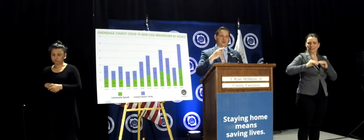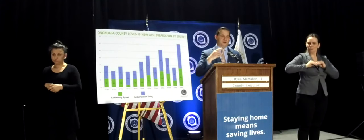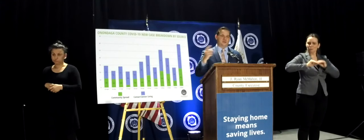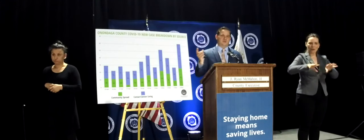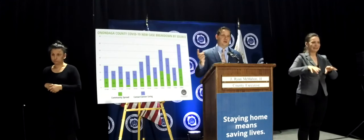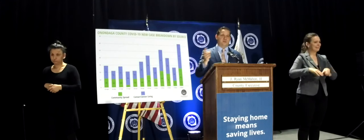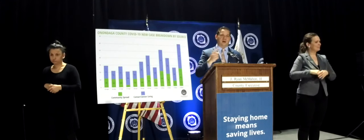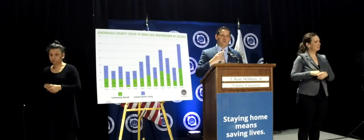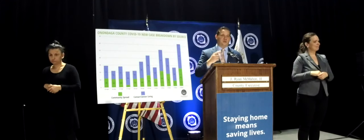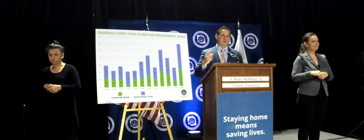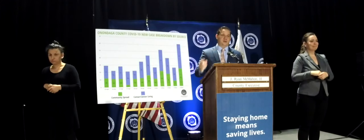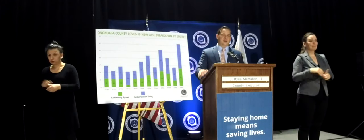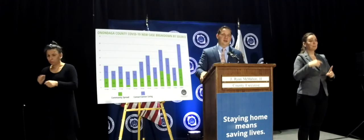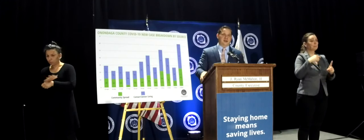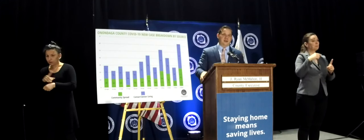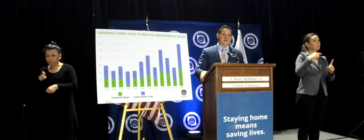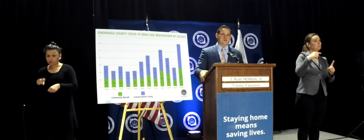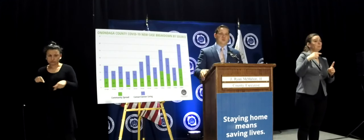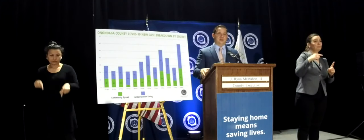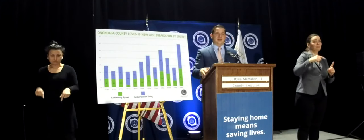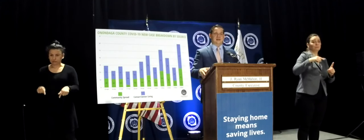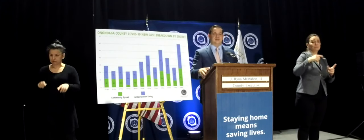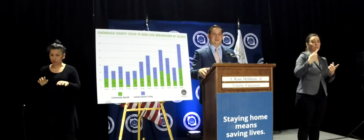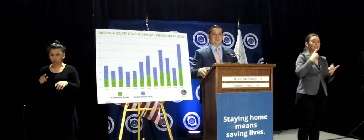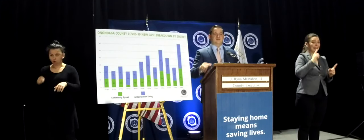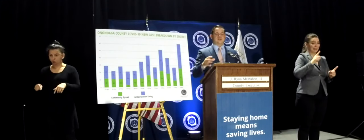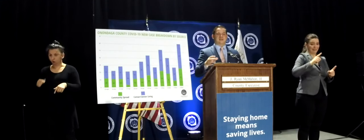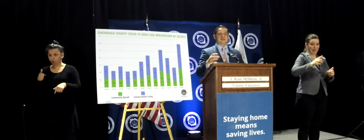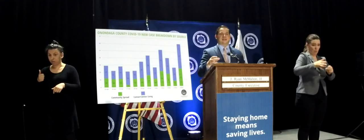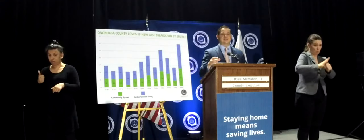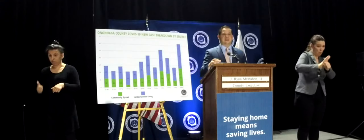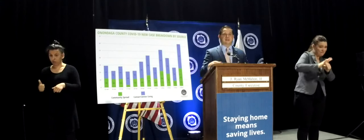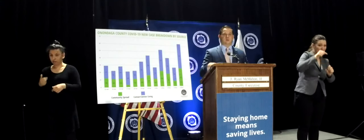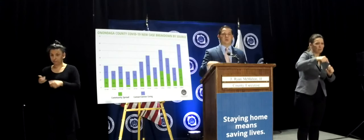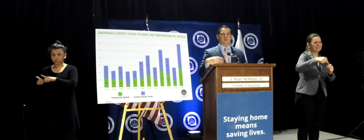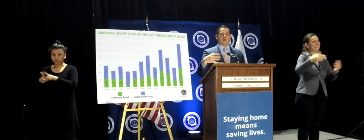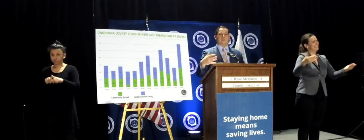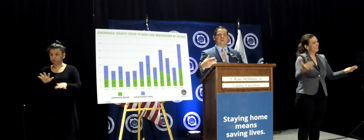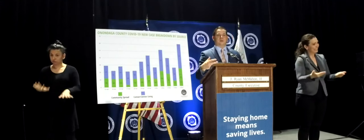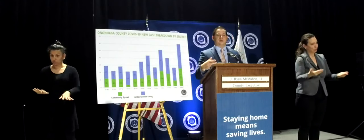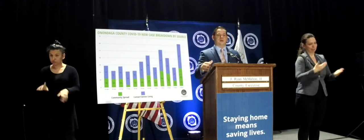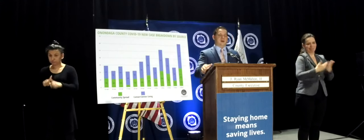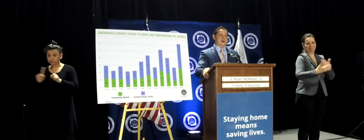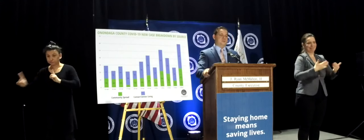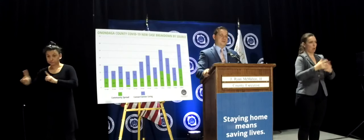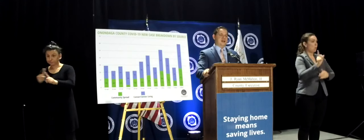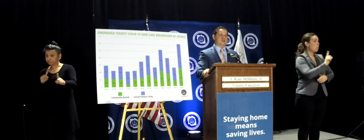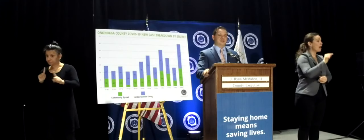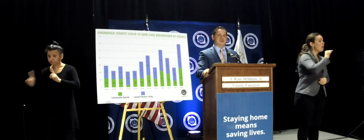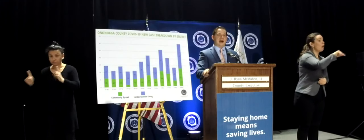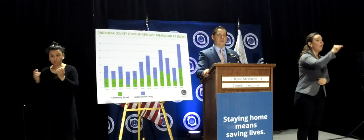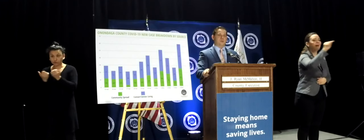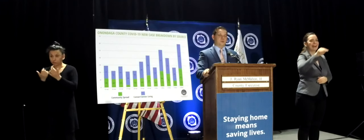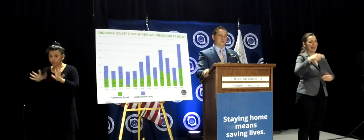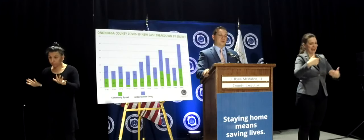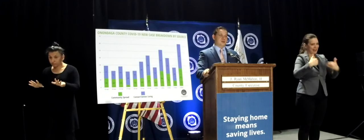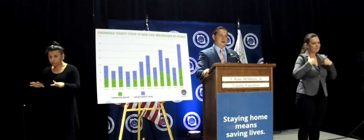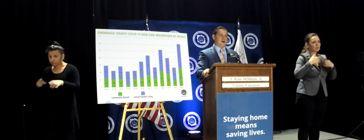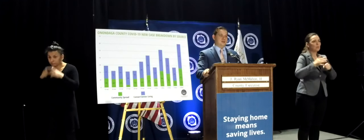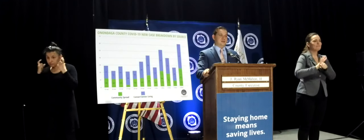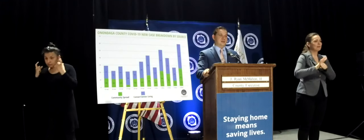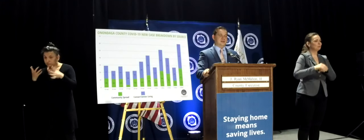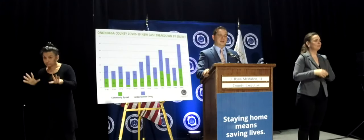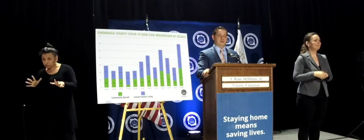is still here. It's still very powerful. And if you can't physically distance and wear the proper protections to help you,